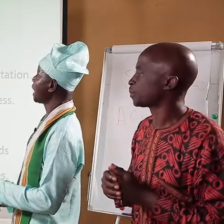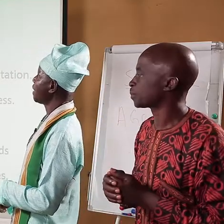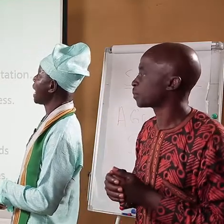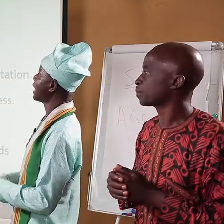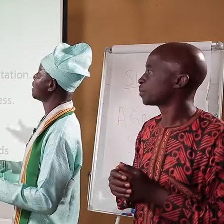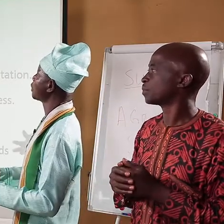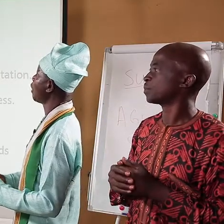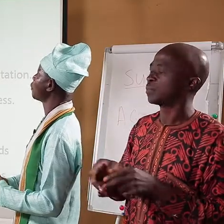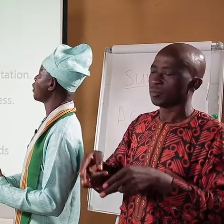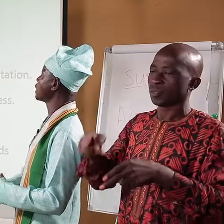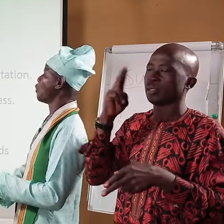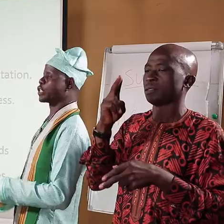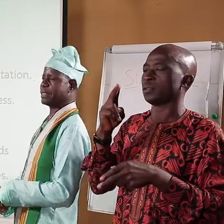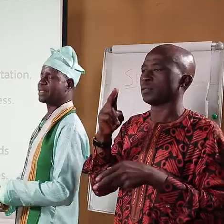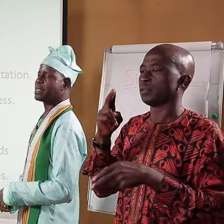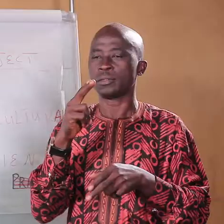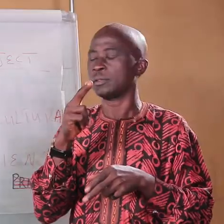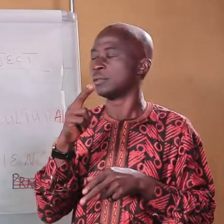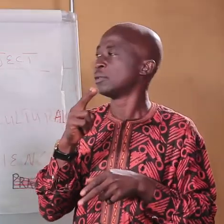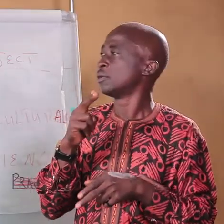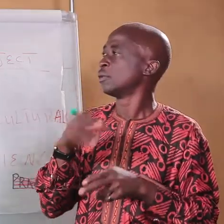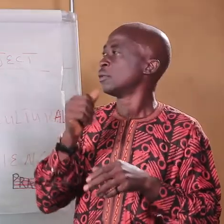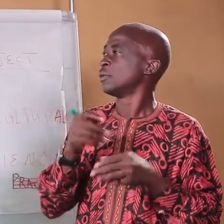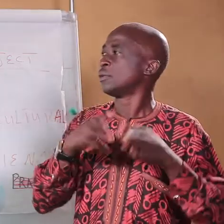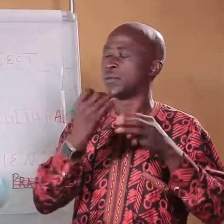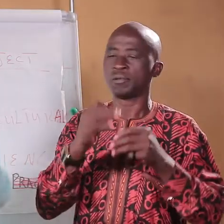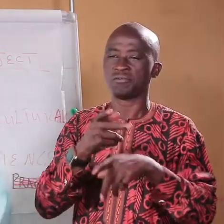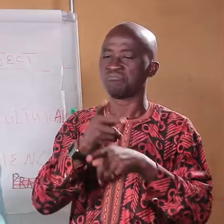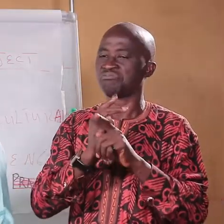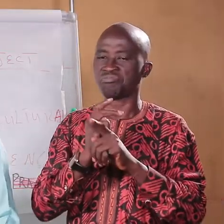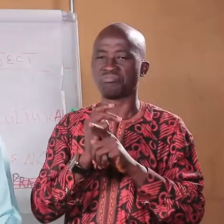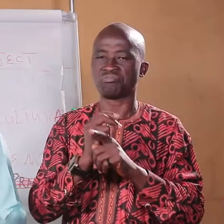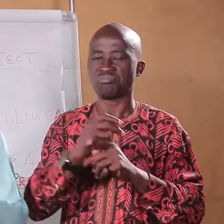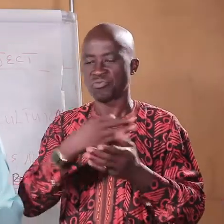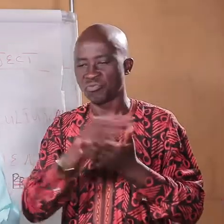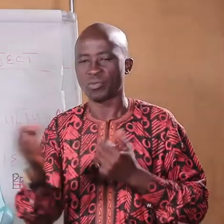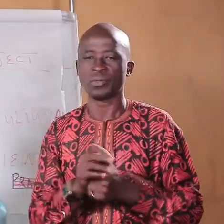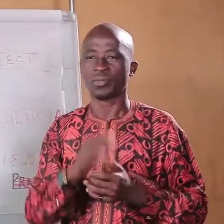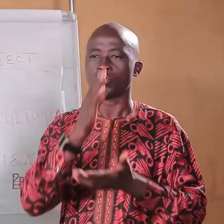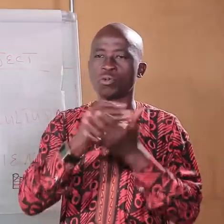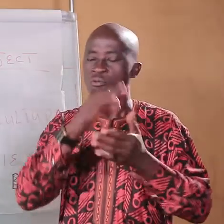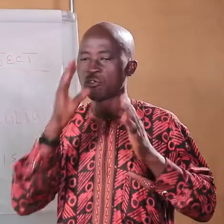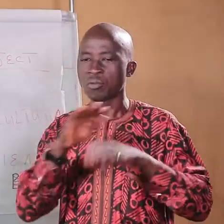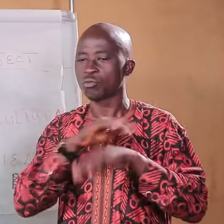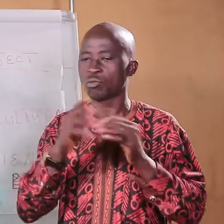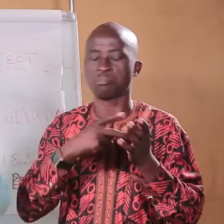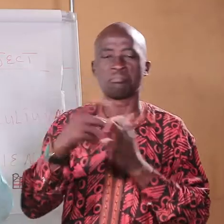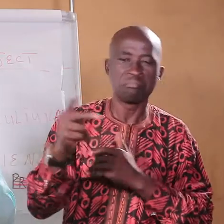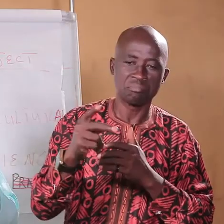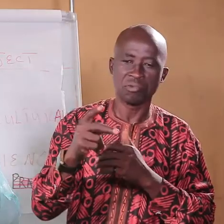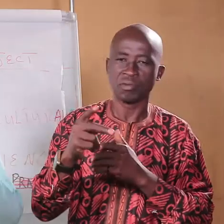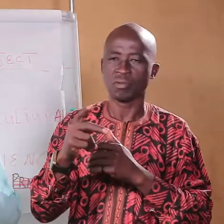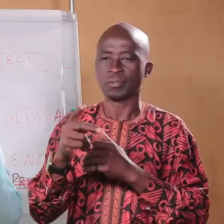Then we have high level of loan defaulting. Some farmers don't pay back the loan. After they take the loan, they will